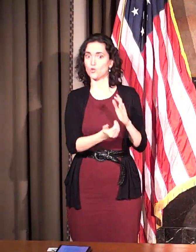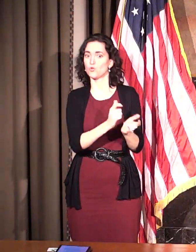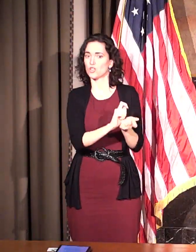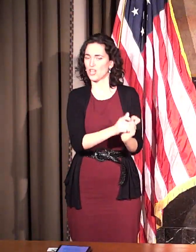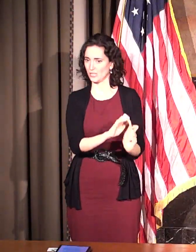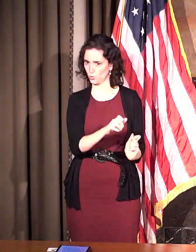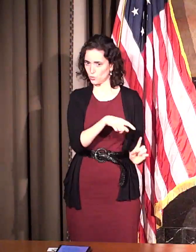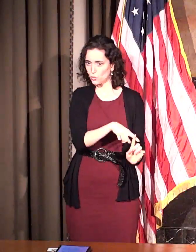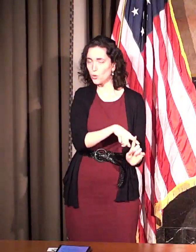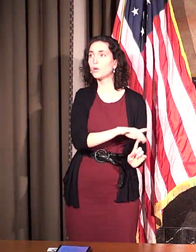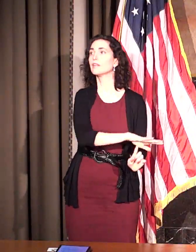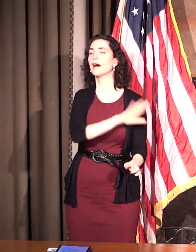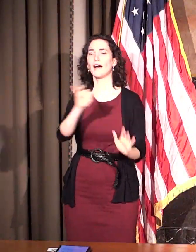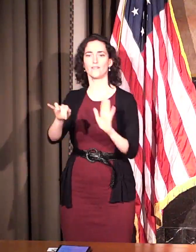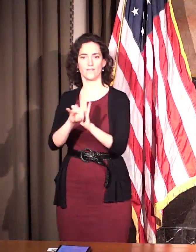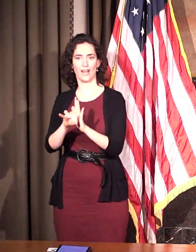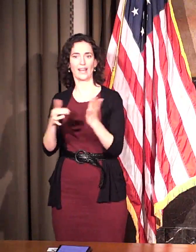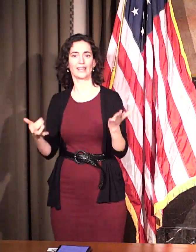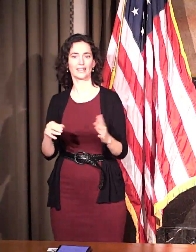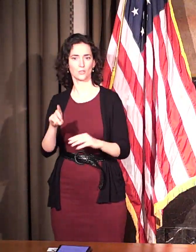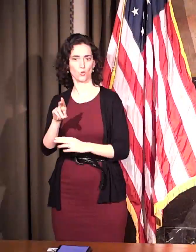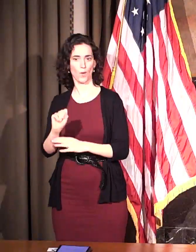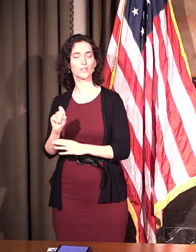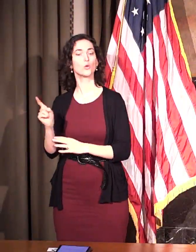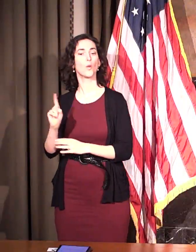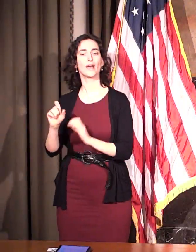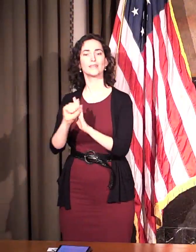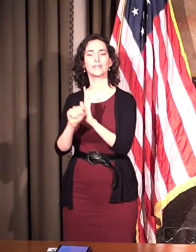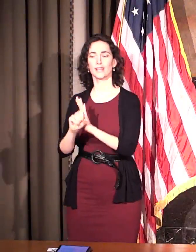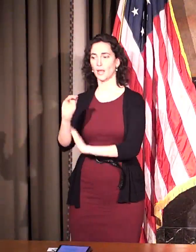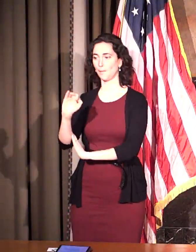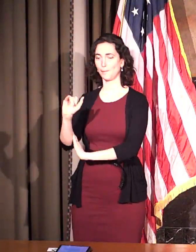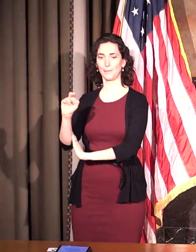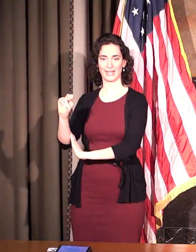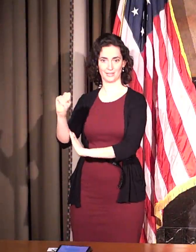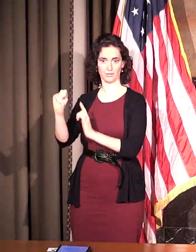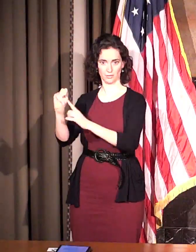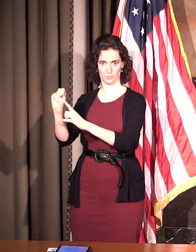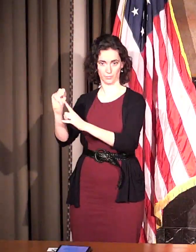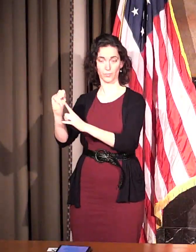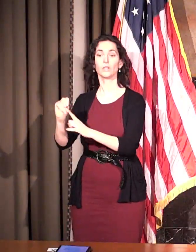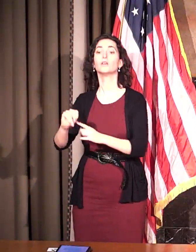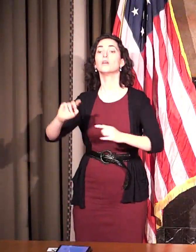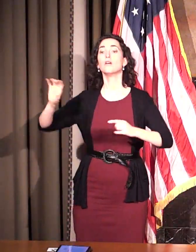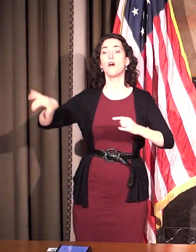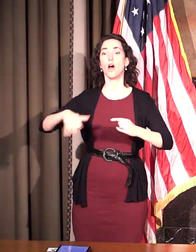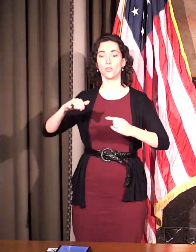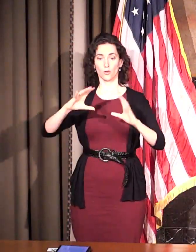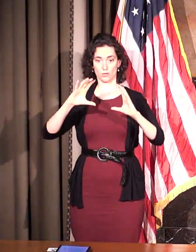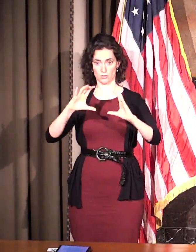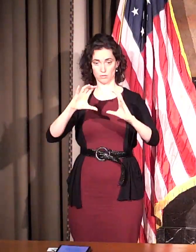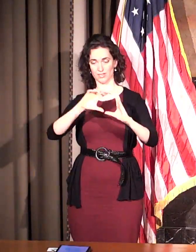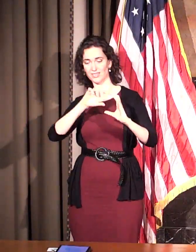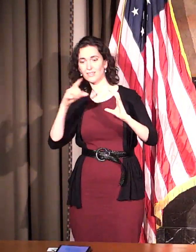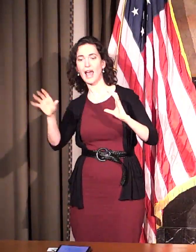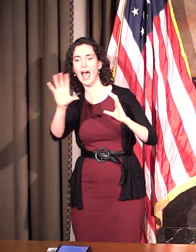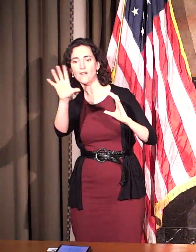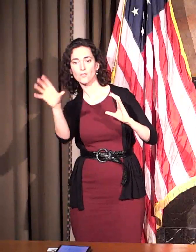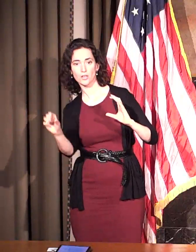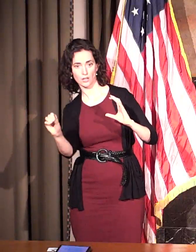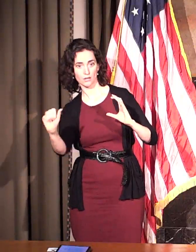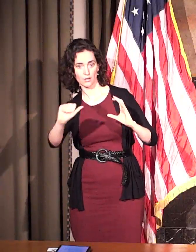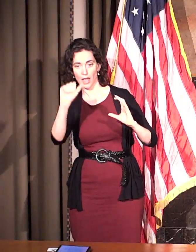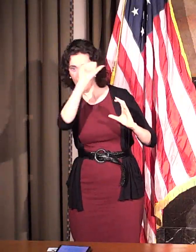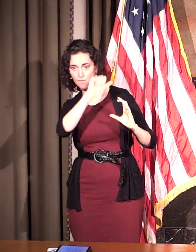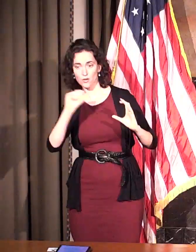CDC also announced that the variant identified and associated with South Africa has now been confirmed to be in the